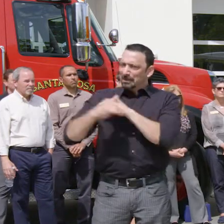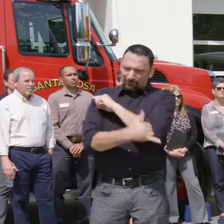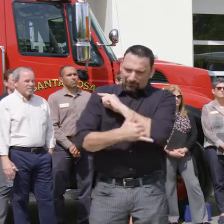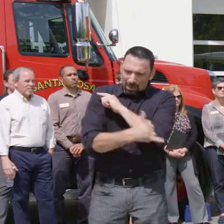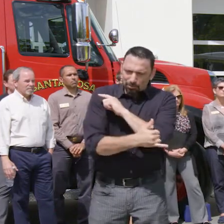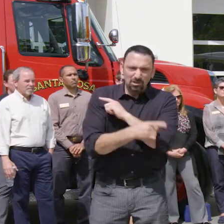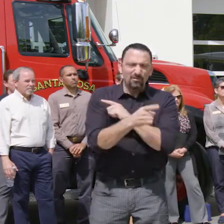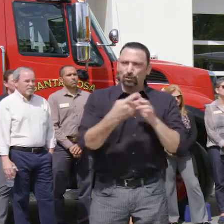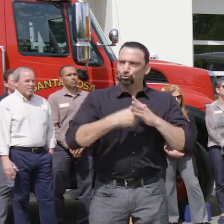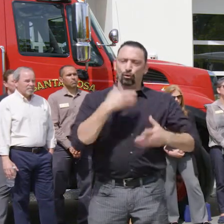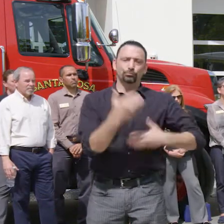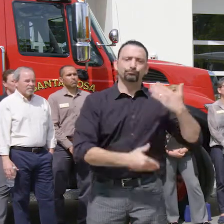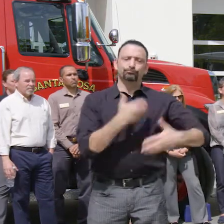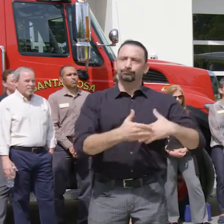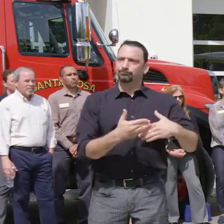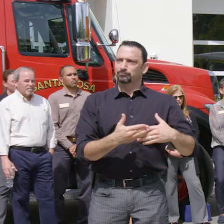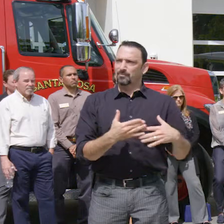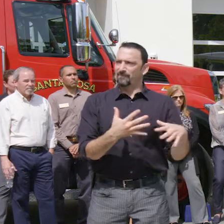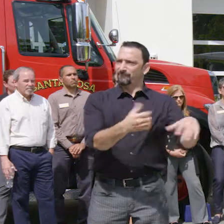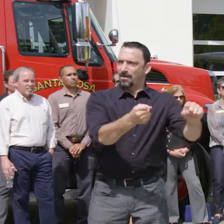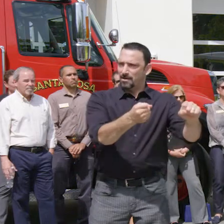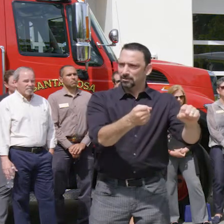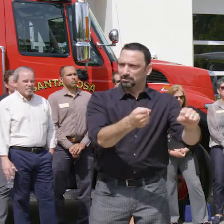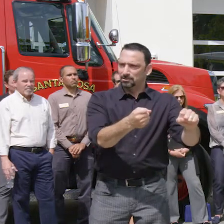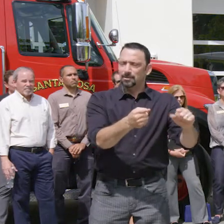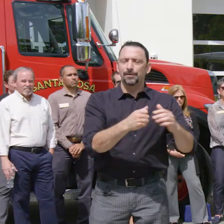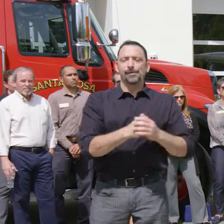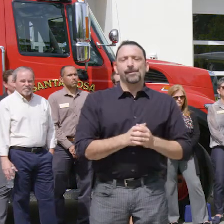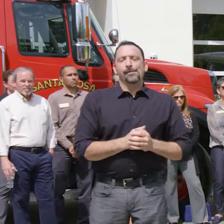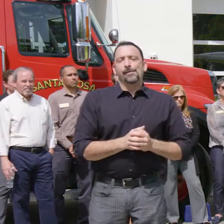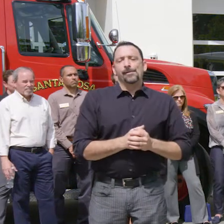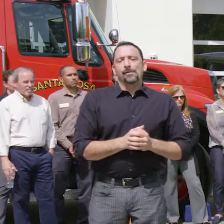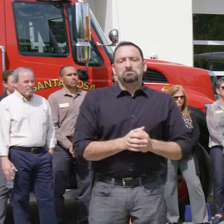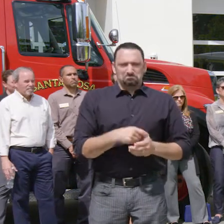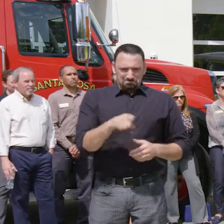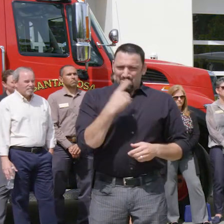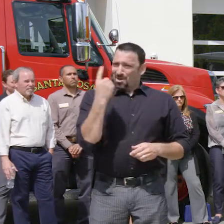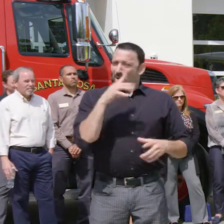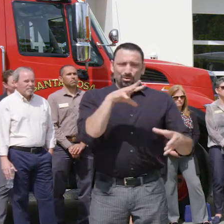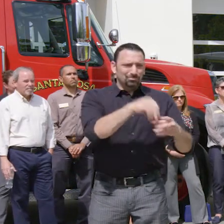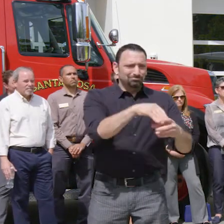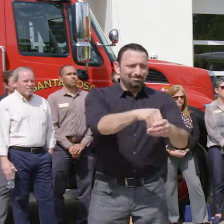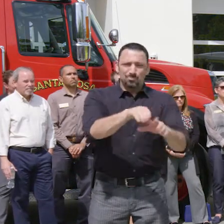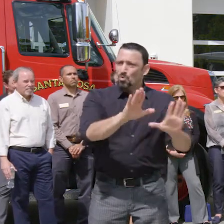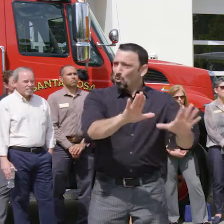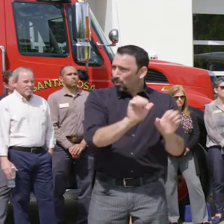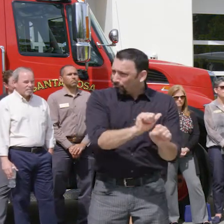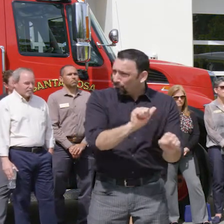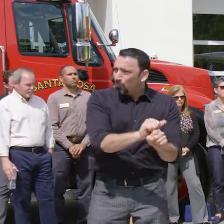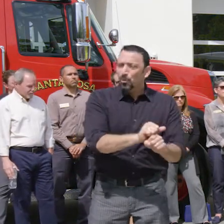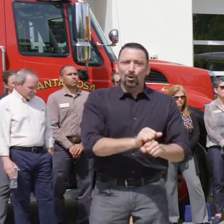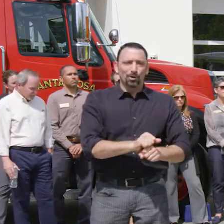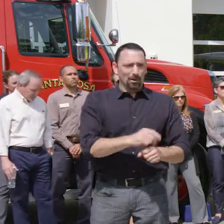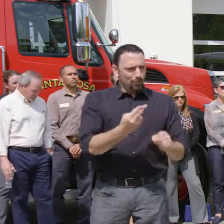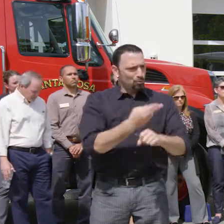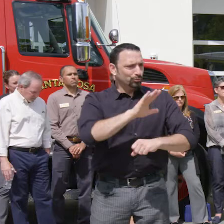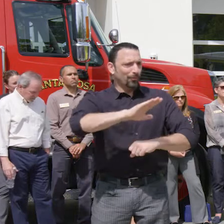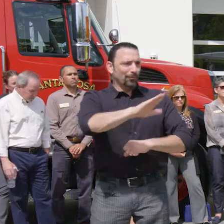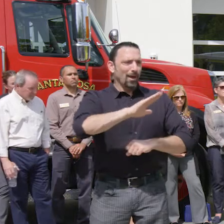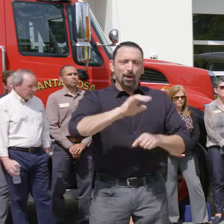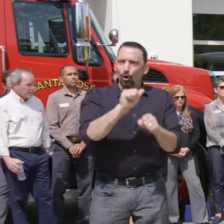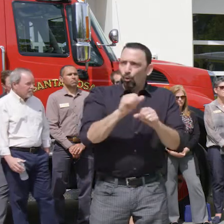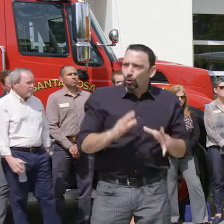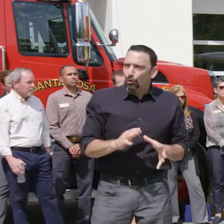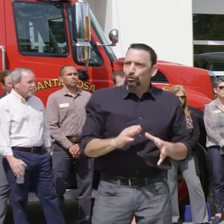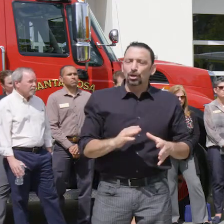move forward. Those, of course, were smaller operational scopes. They do that all the time. They do a great job, and they use their contractors to